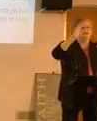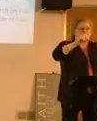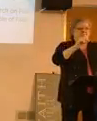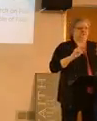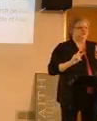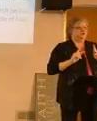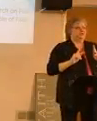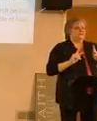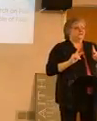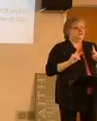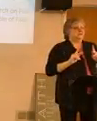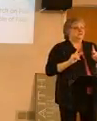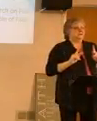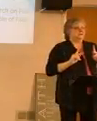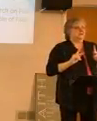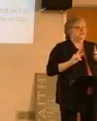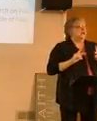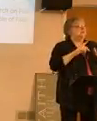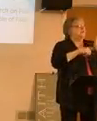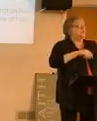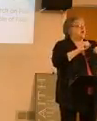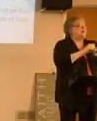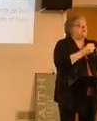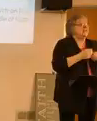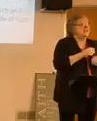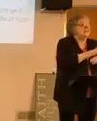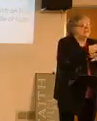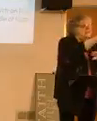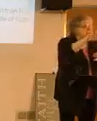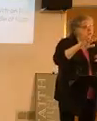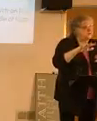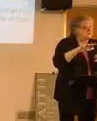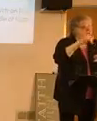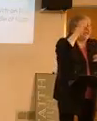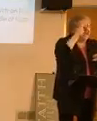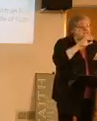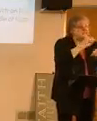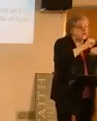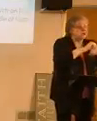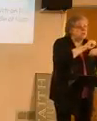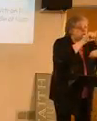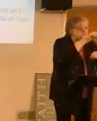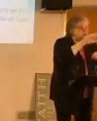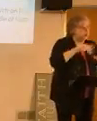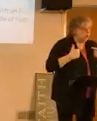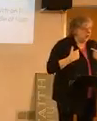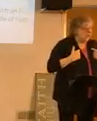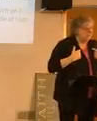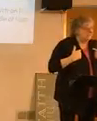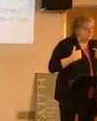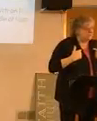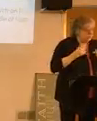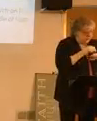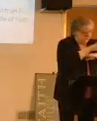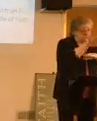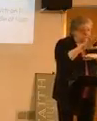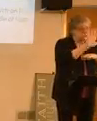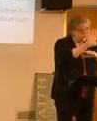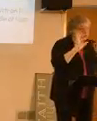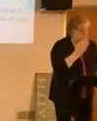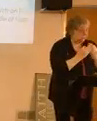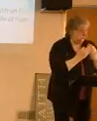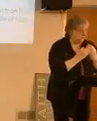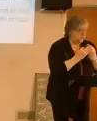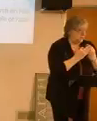And secondly, what influence, as God works in your life, would it affect your family?